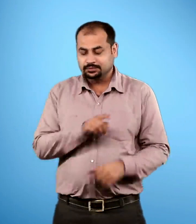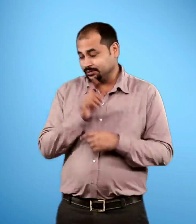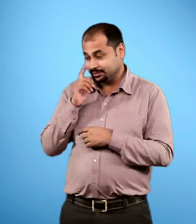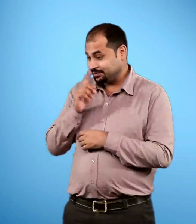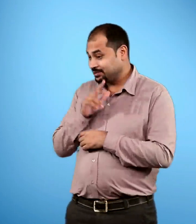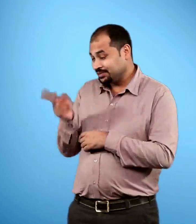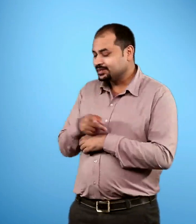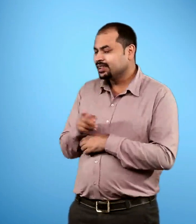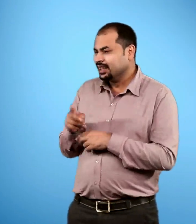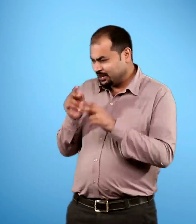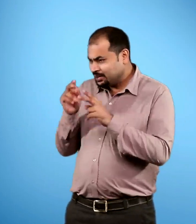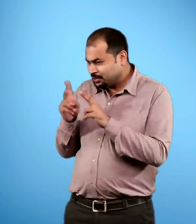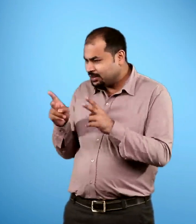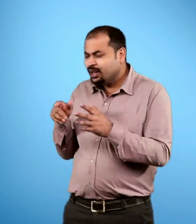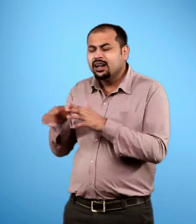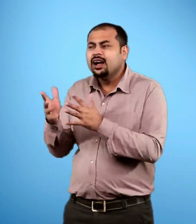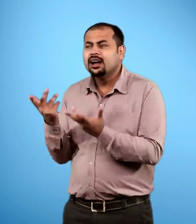Isha says, "How was it different?"